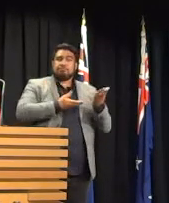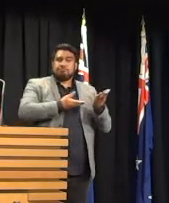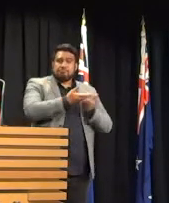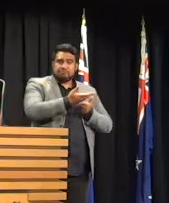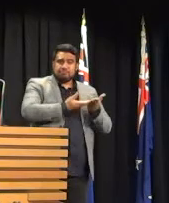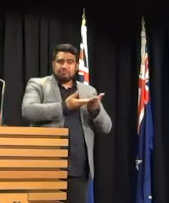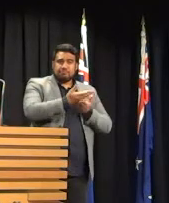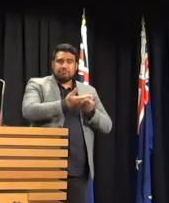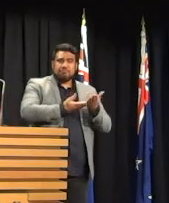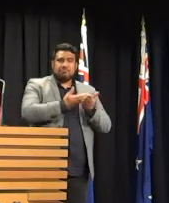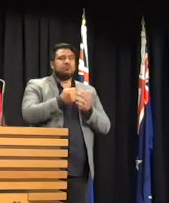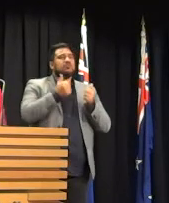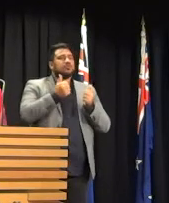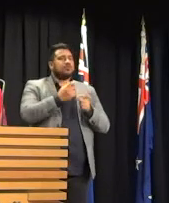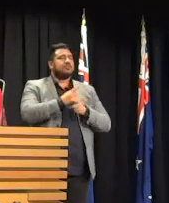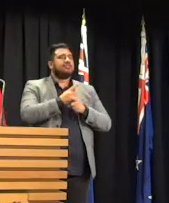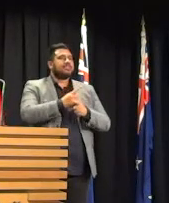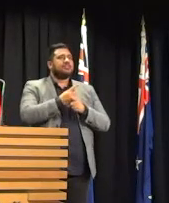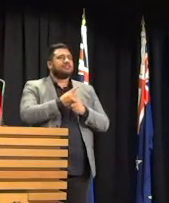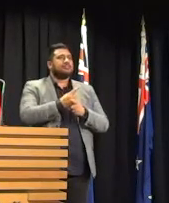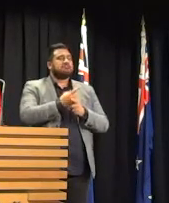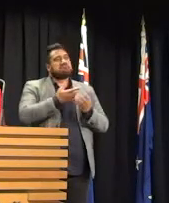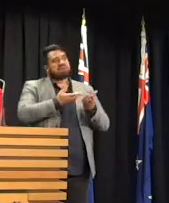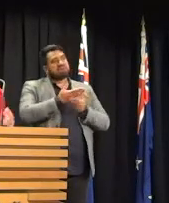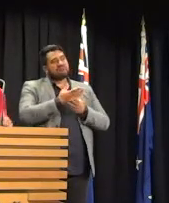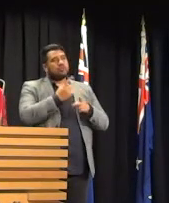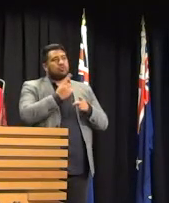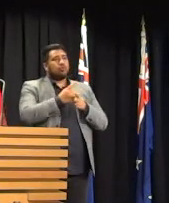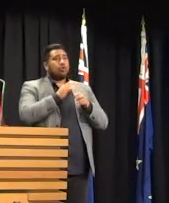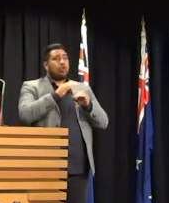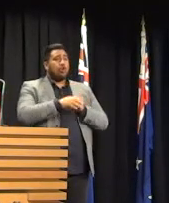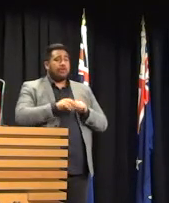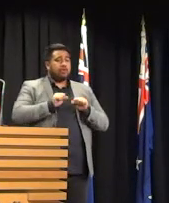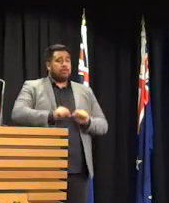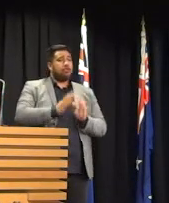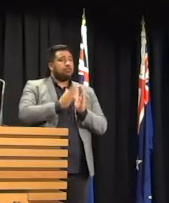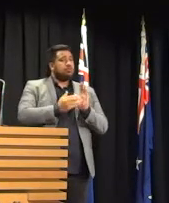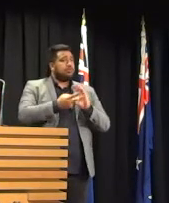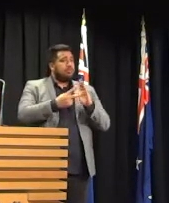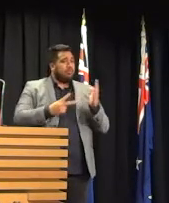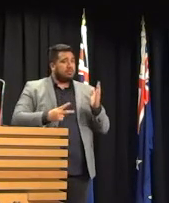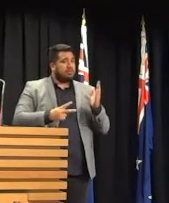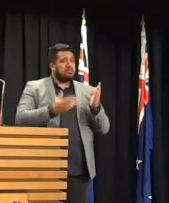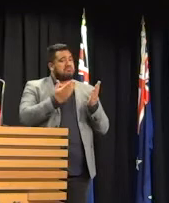had a good discussion, which included some domestic policy here in New Zealand